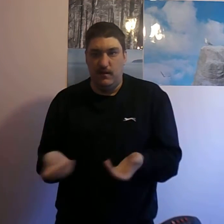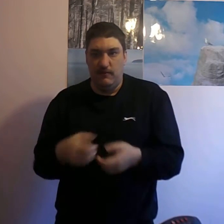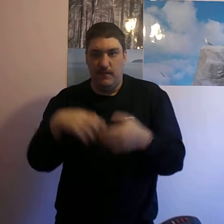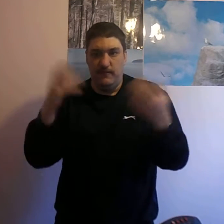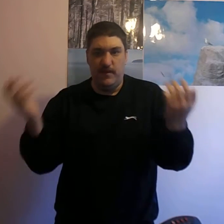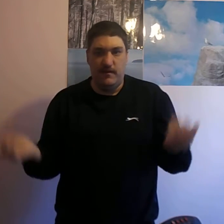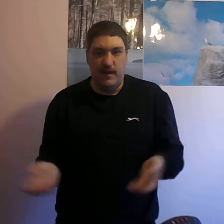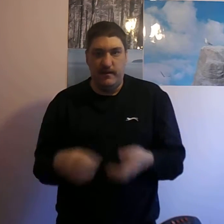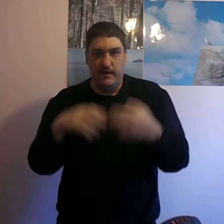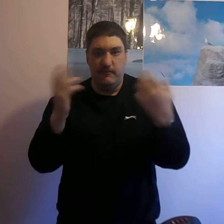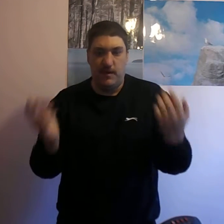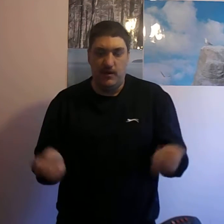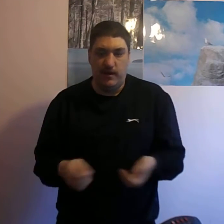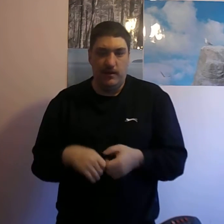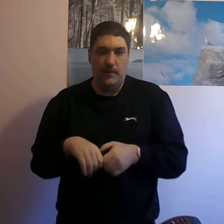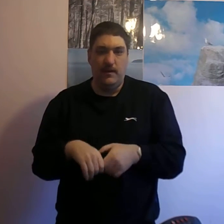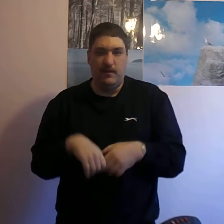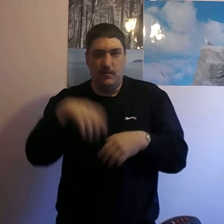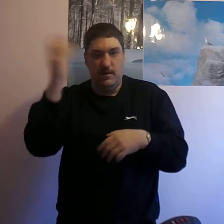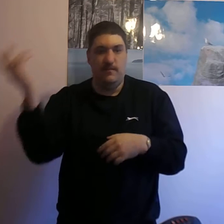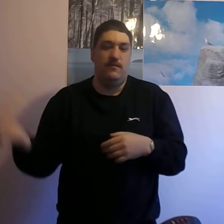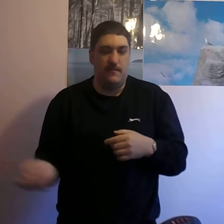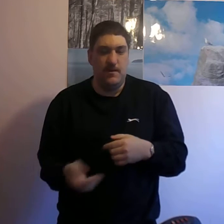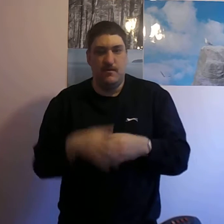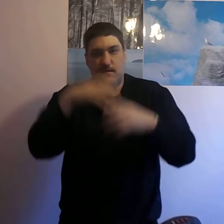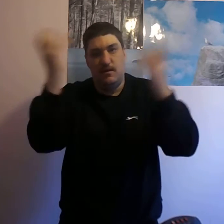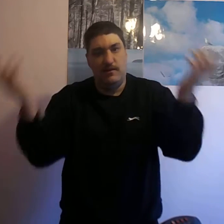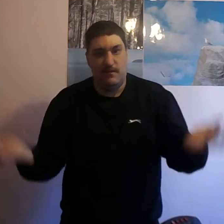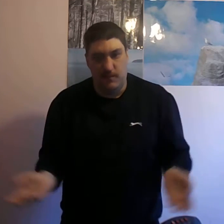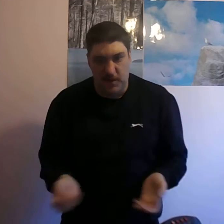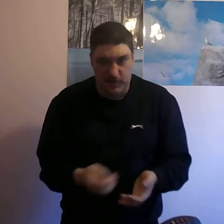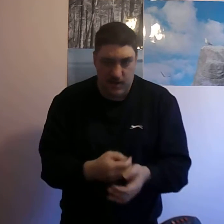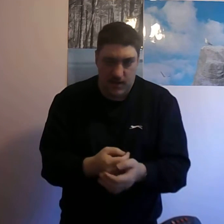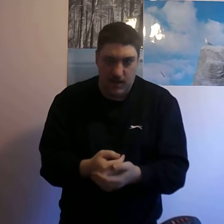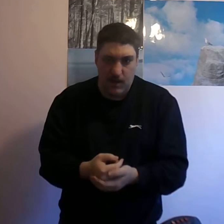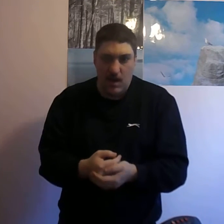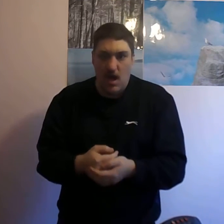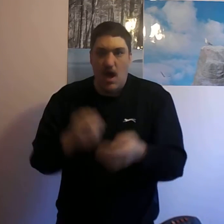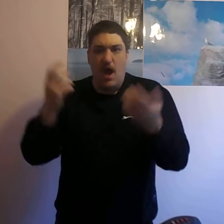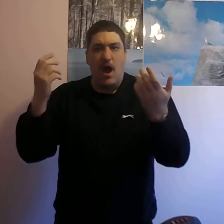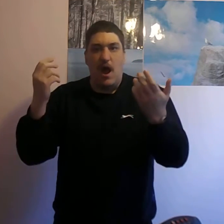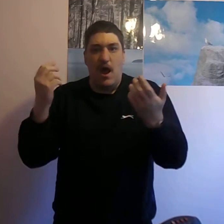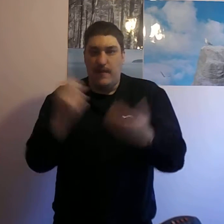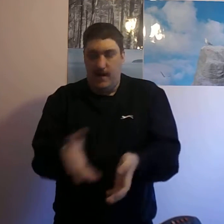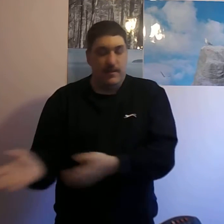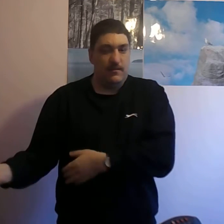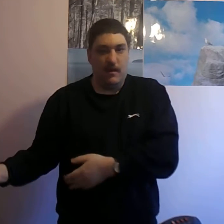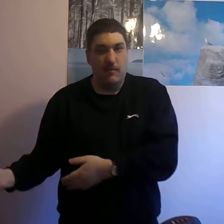been invigorated enough by looking at the painting. Well, listen to this music. So you listen to the music, and then it says, go back to